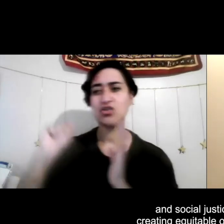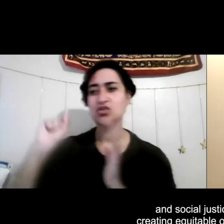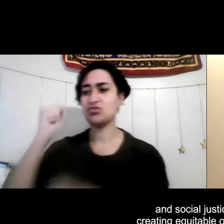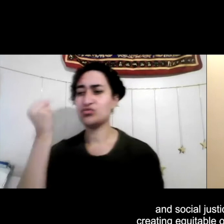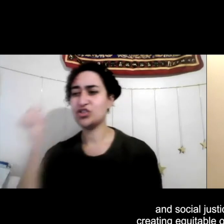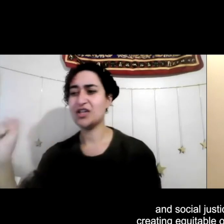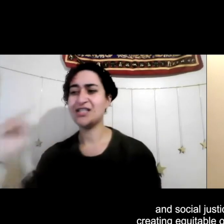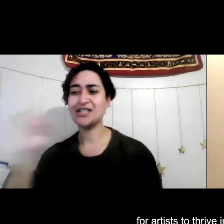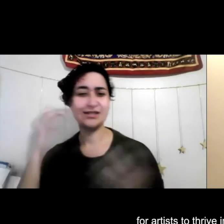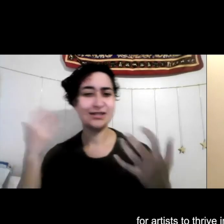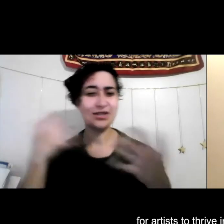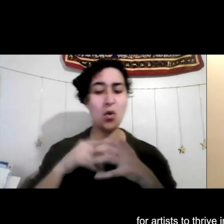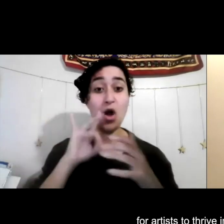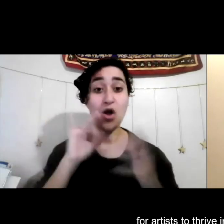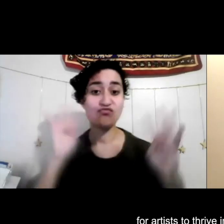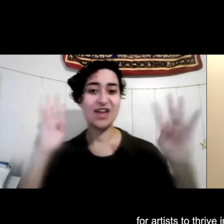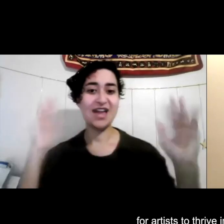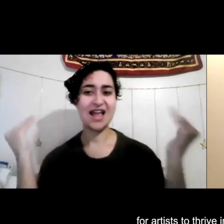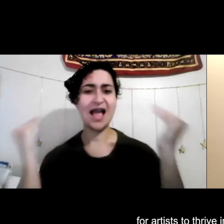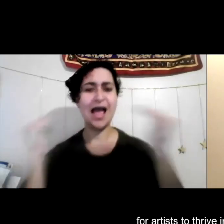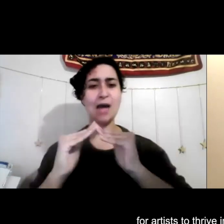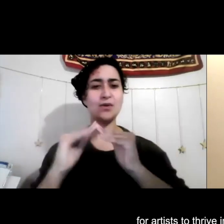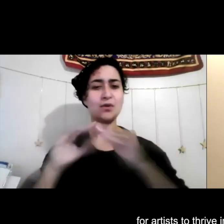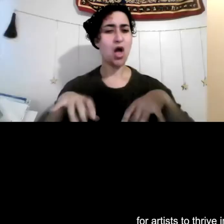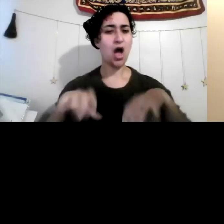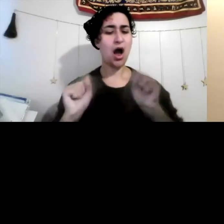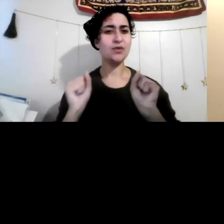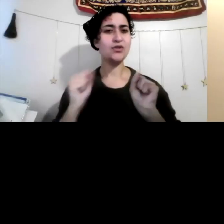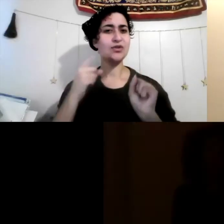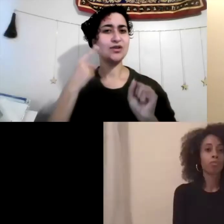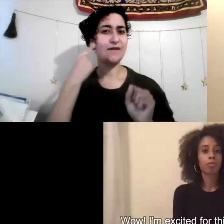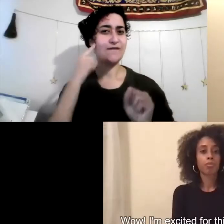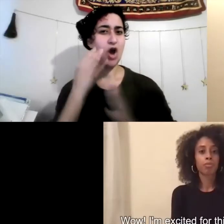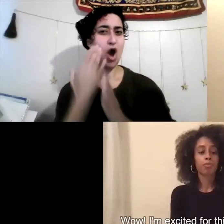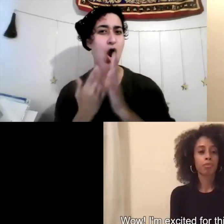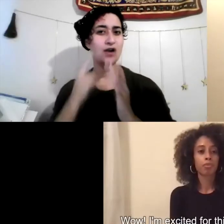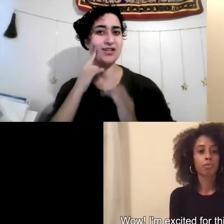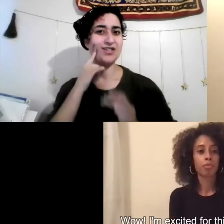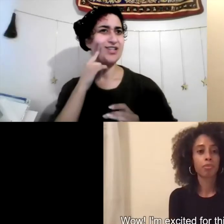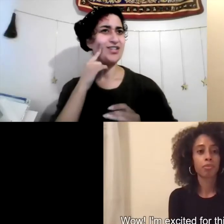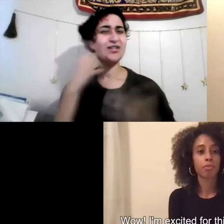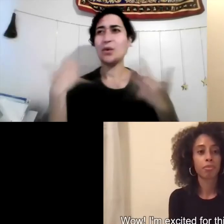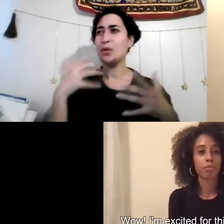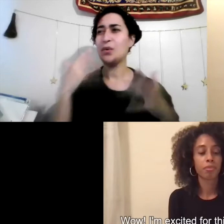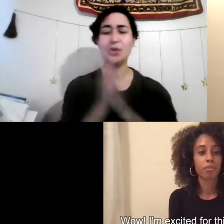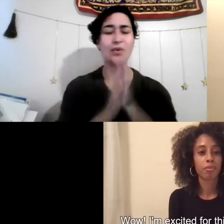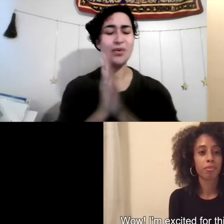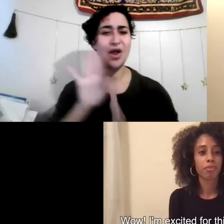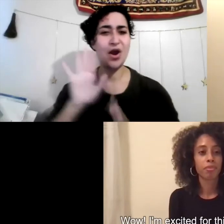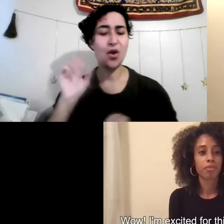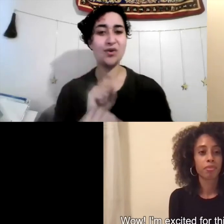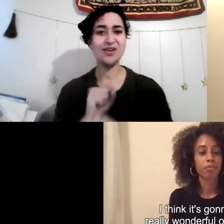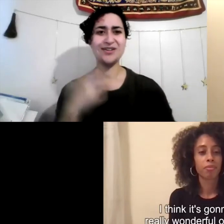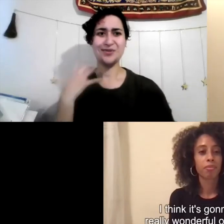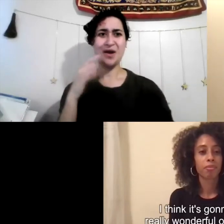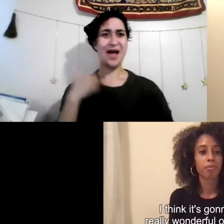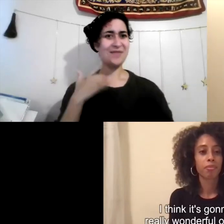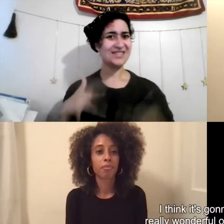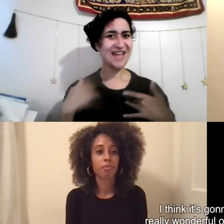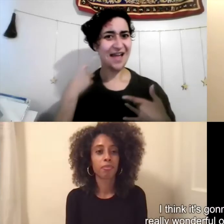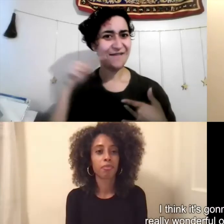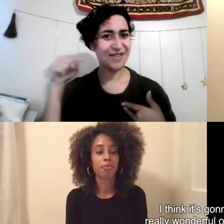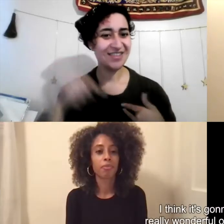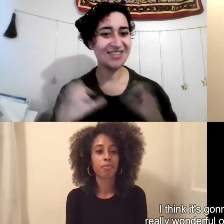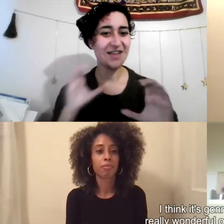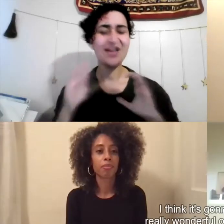equitable opportunities for artists to thrive in their work. Wow, I'm excited for this conversation. I think it's going to